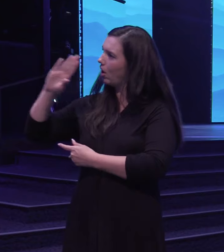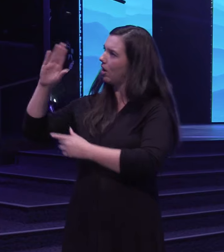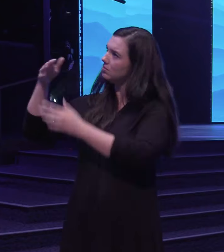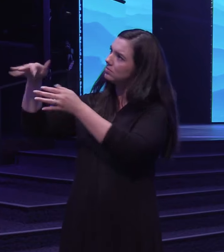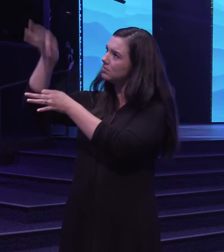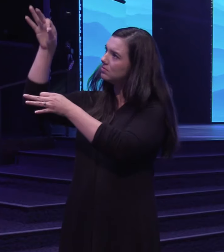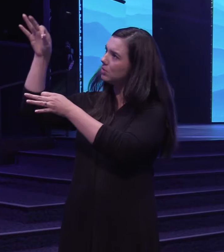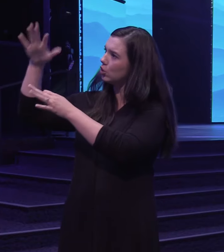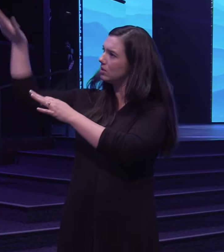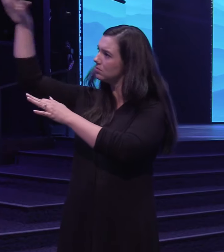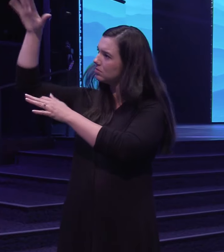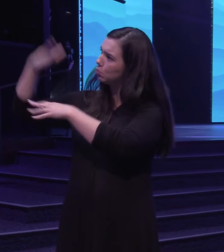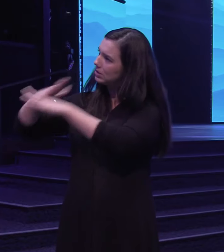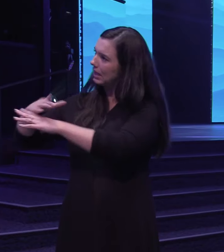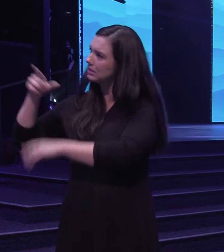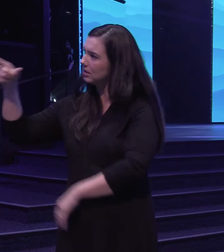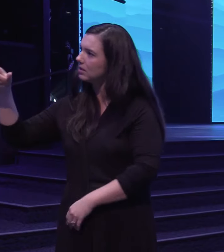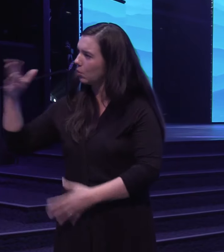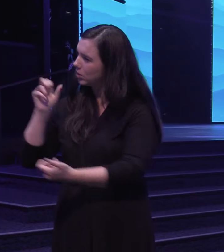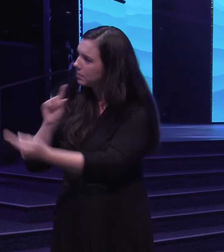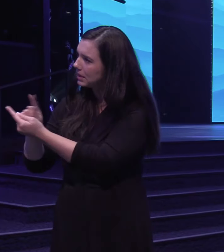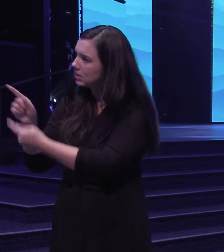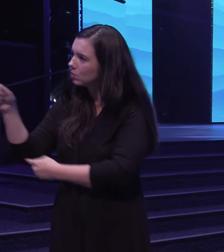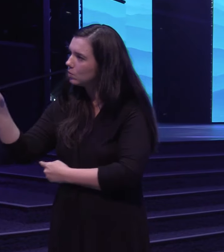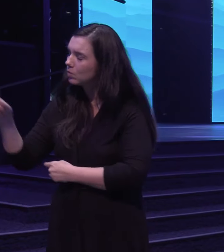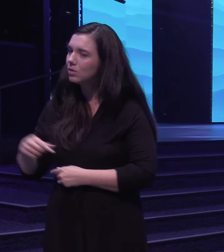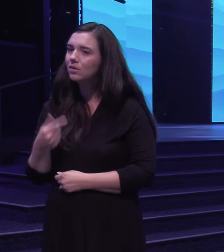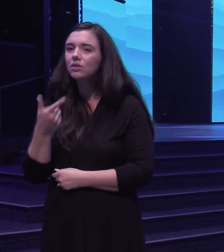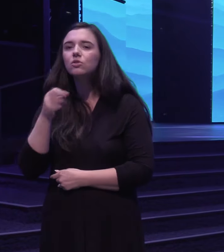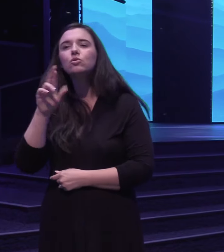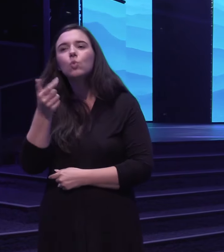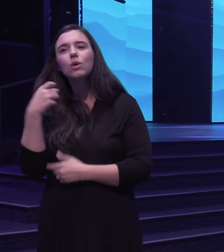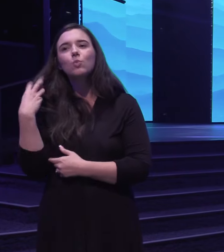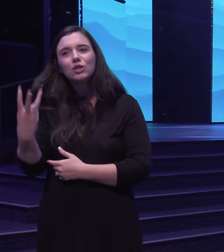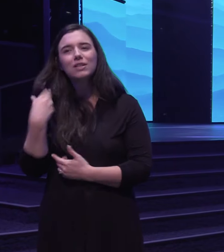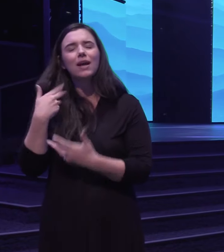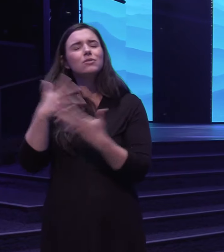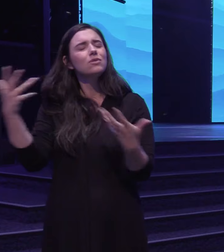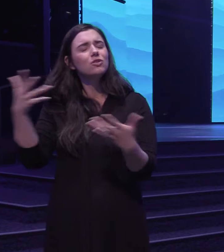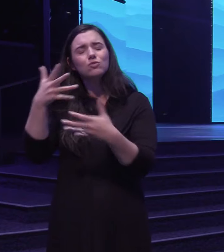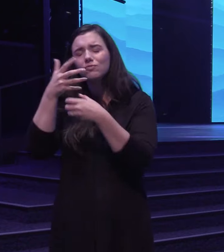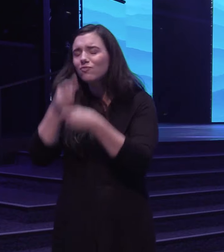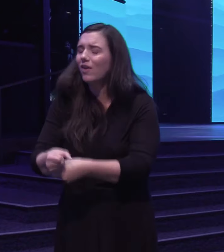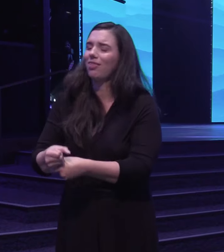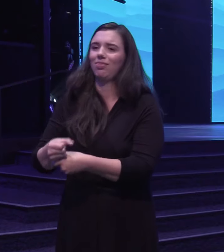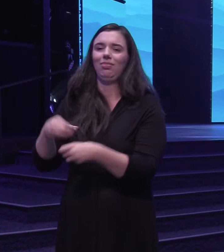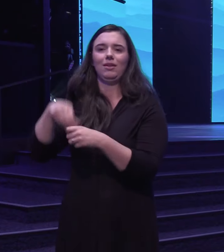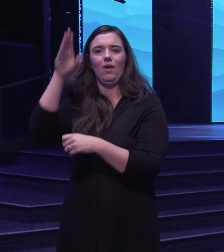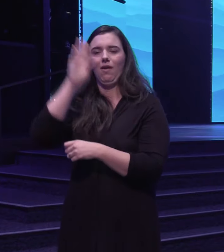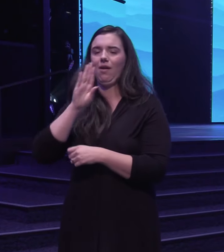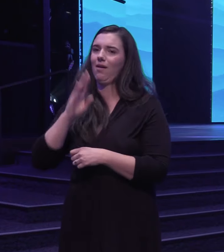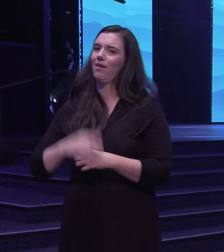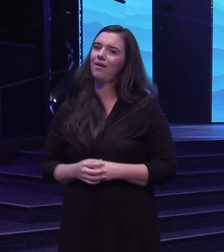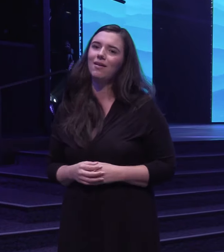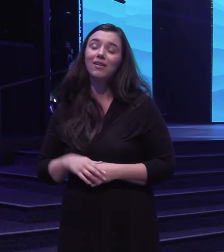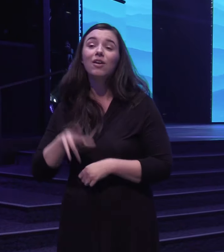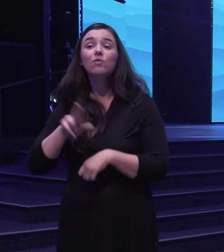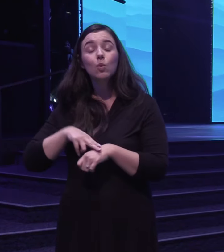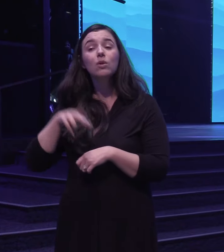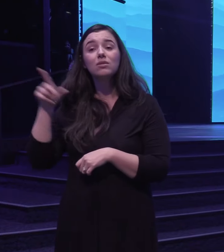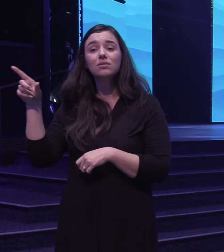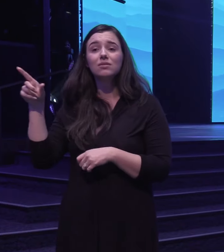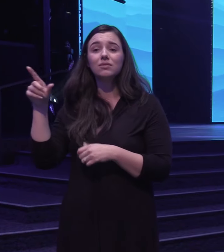by the great spirit above." George Washington had great faith in God. And of course, when he